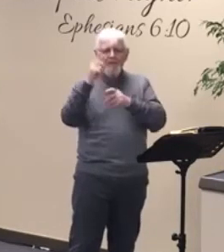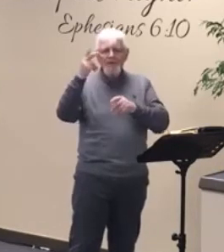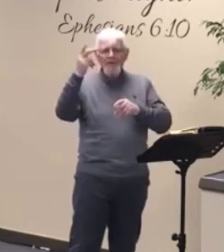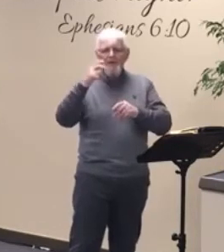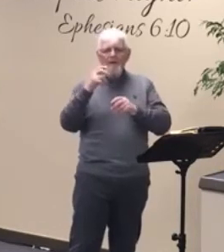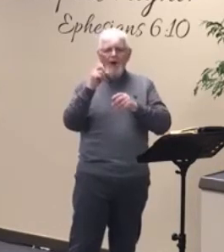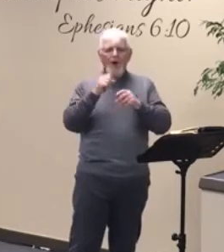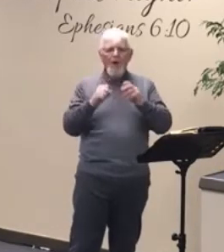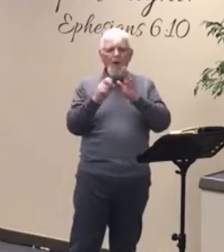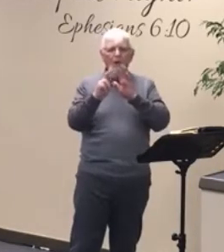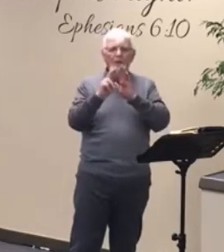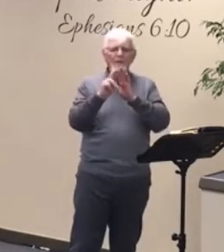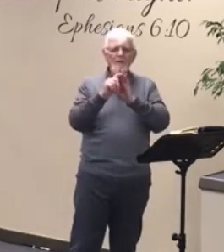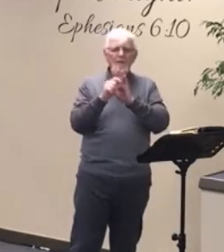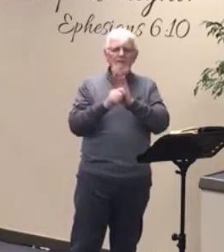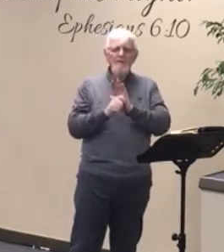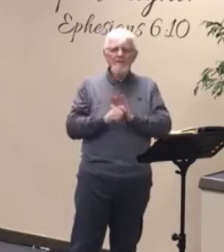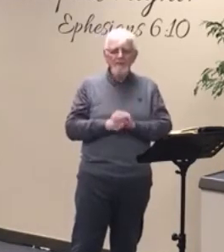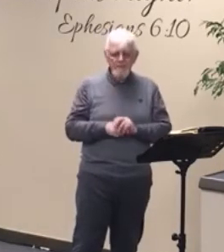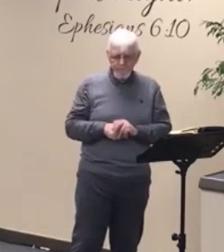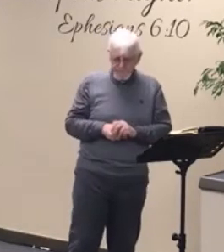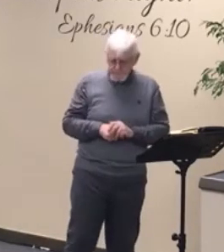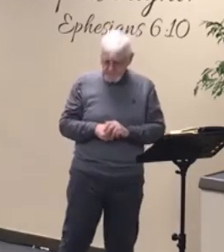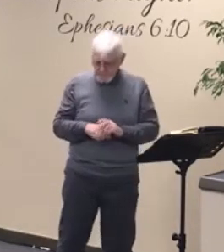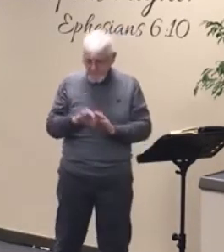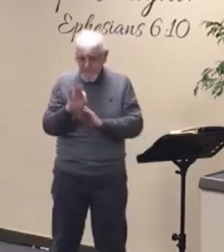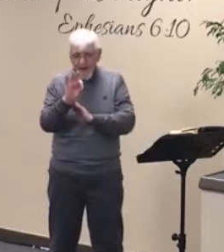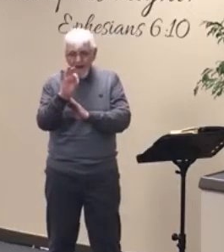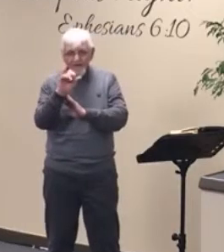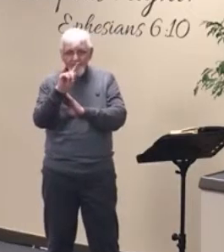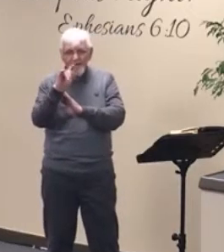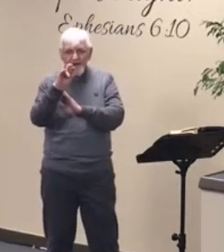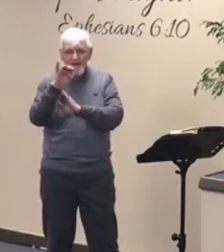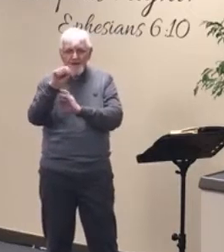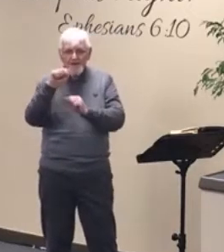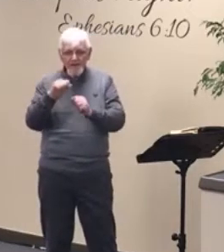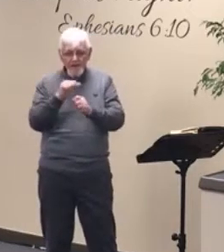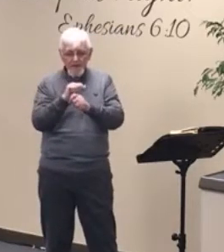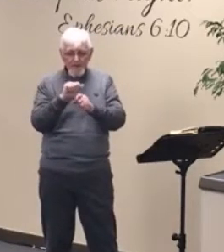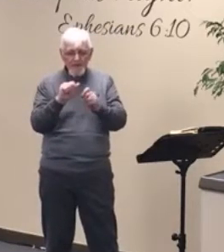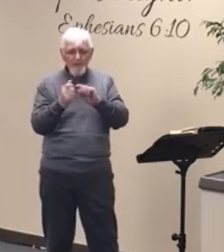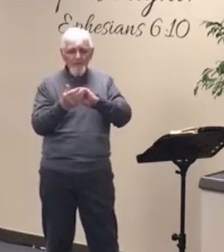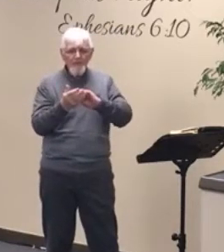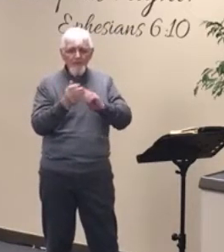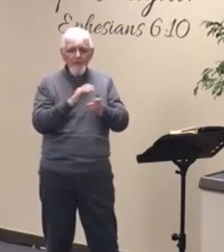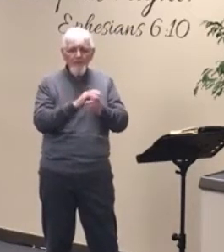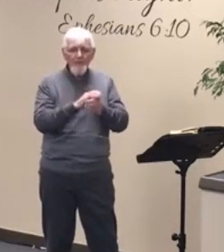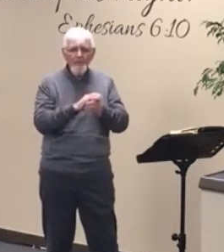into Benjamin today. That favoritism can work both ways. You know what the difference is?